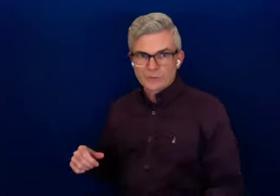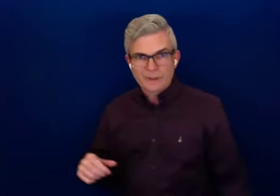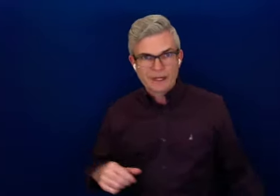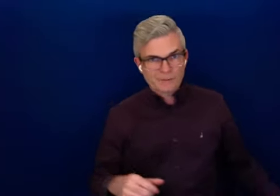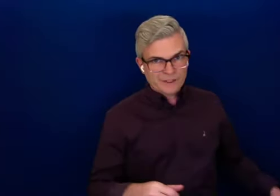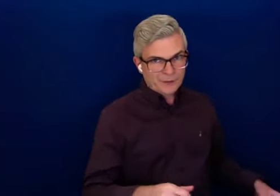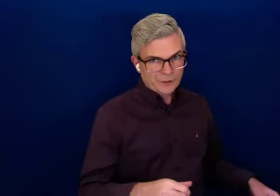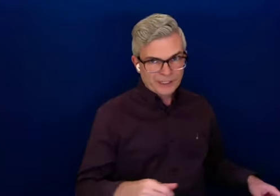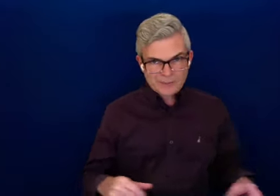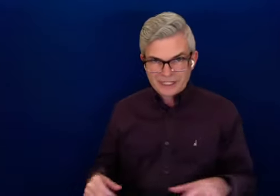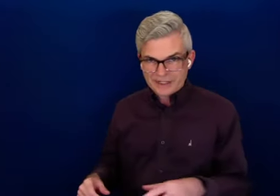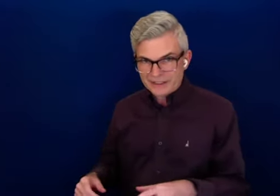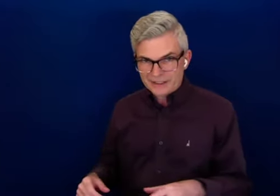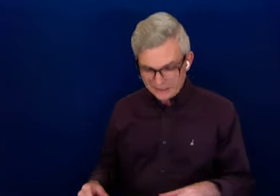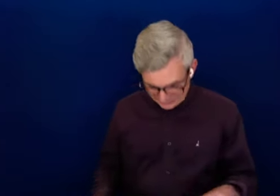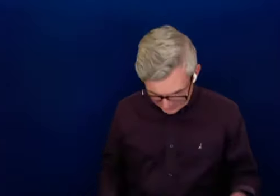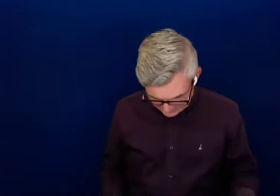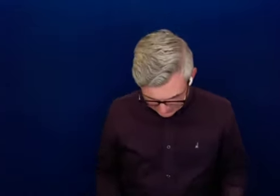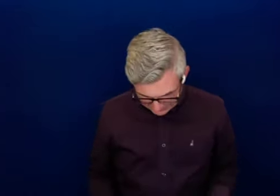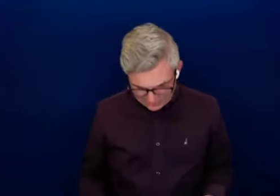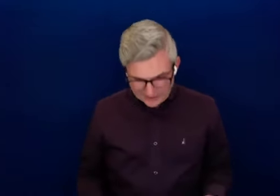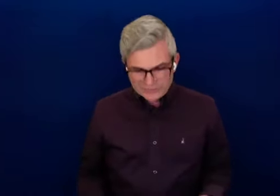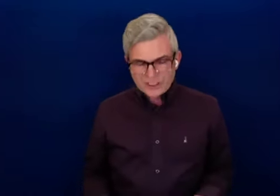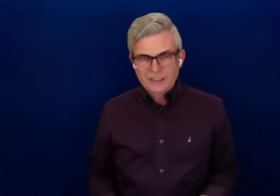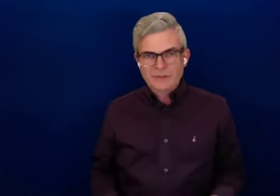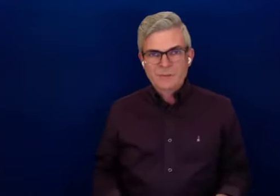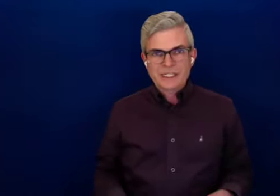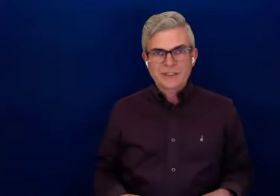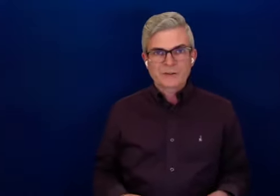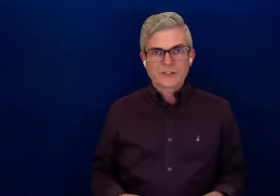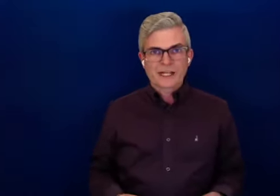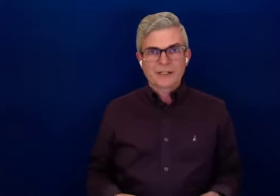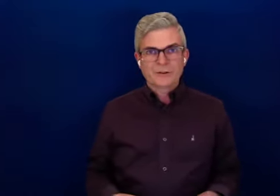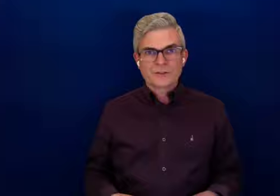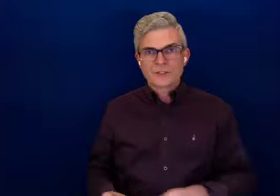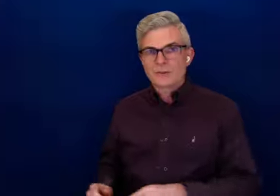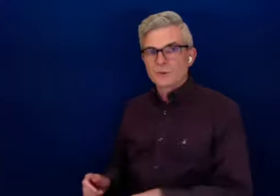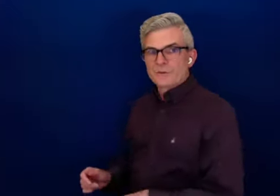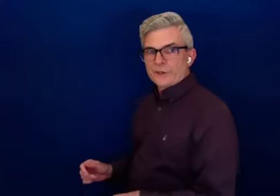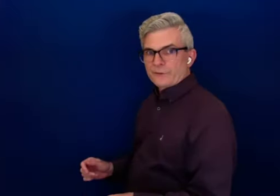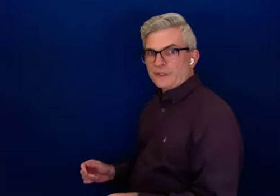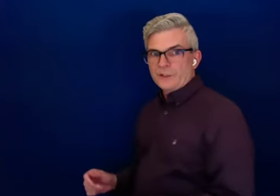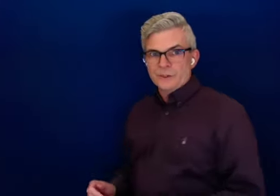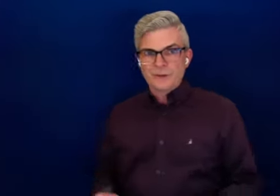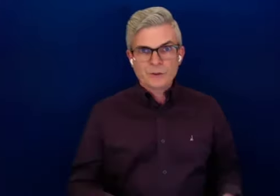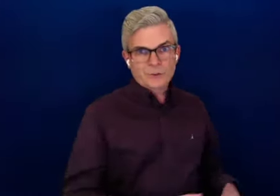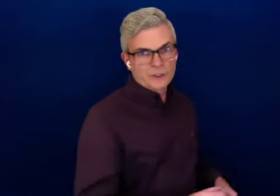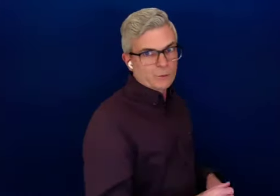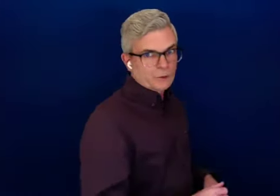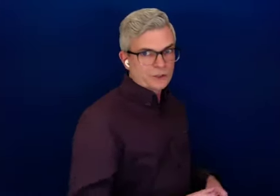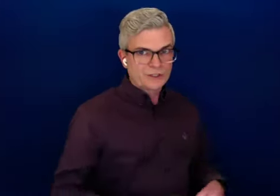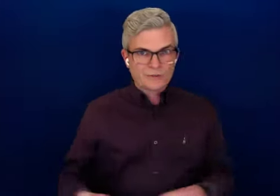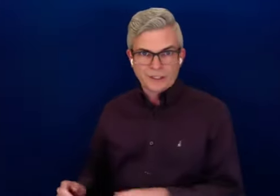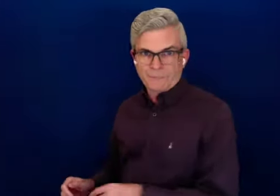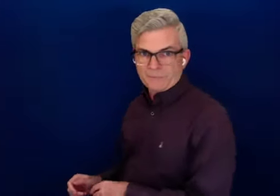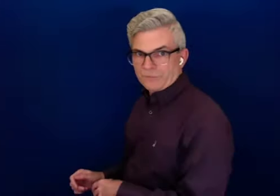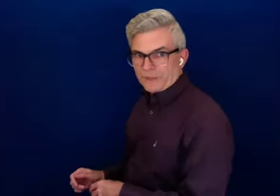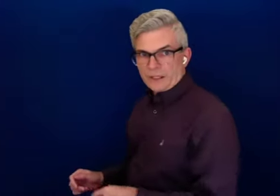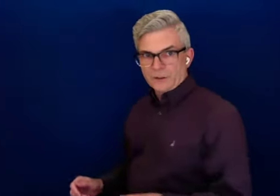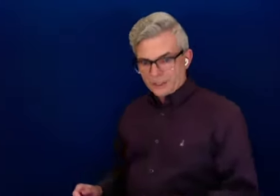moving my feet when I'm standing. A lot of times beginner signers, they move their feet when they're doing roll shifting.